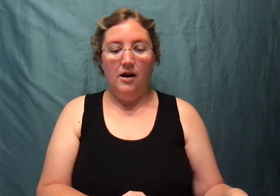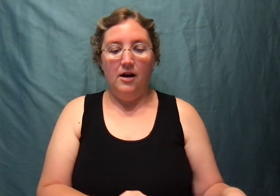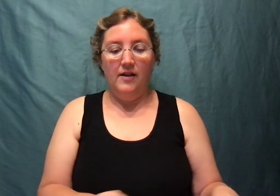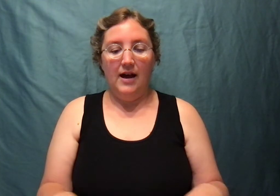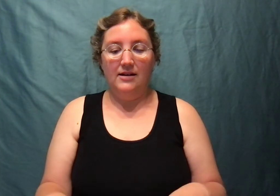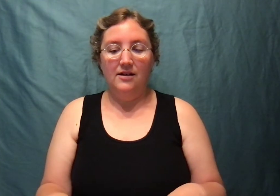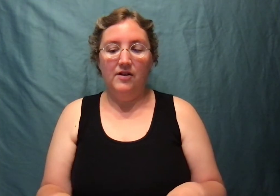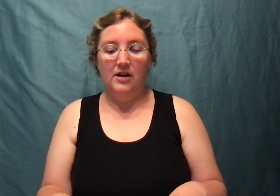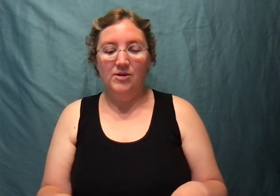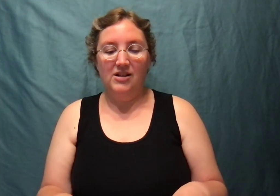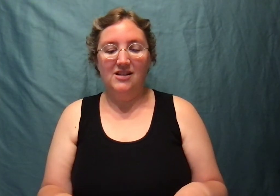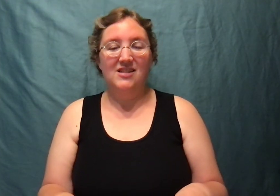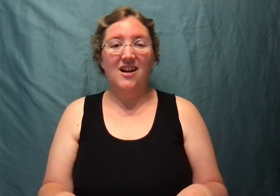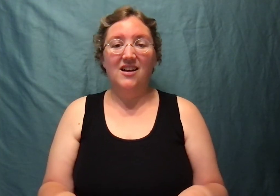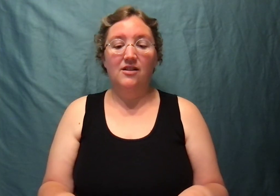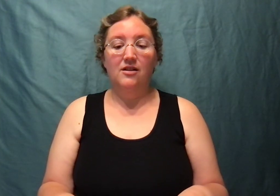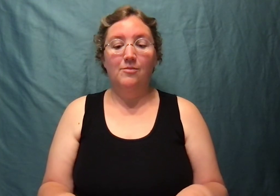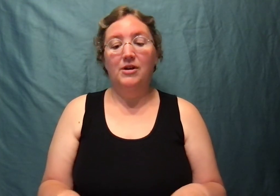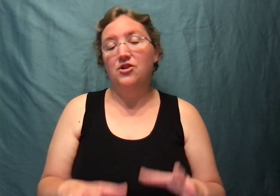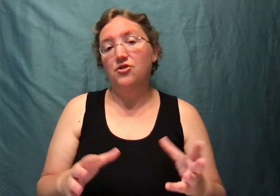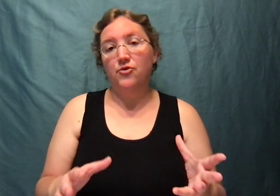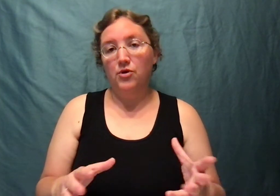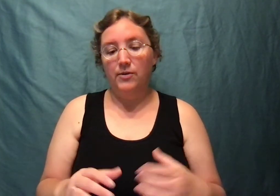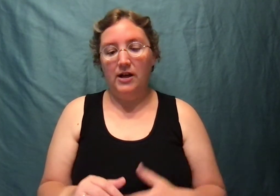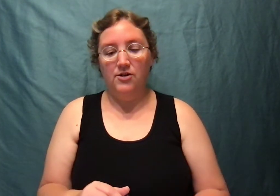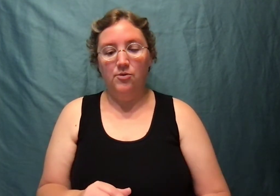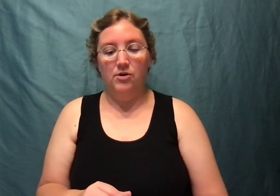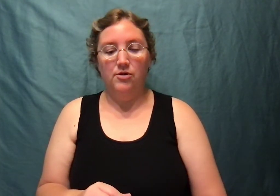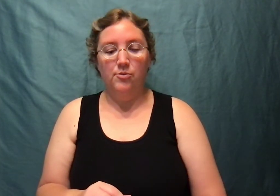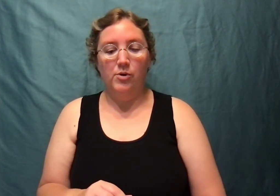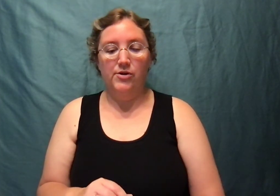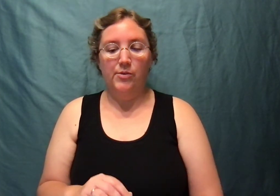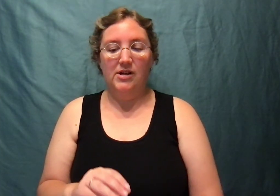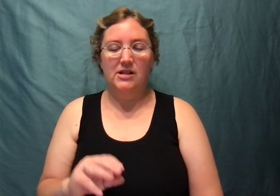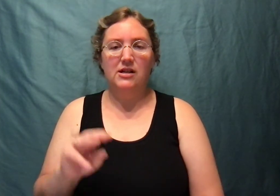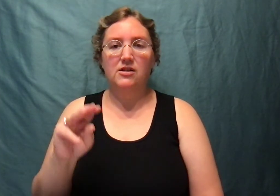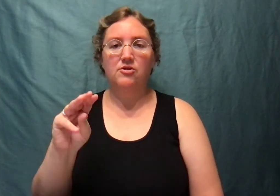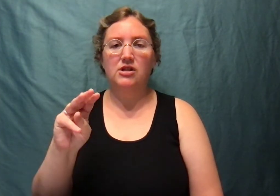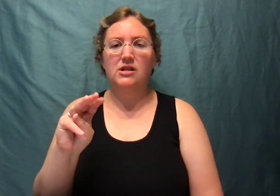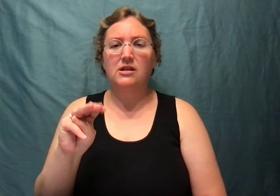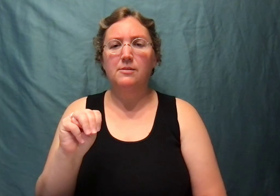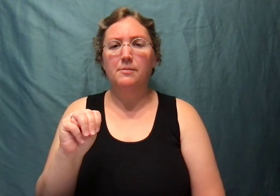The activity, I'm just going to sign the pictures for you in case you were wondering what it says. So she says,